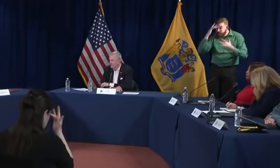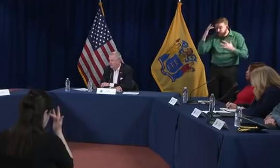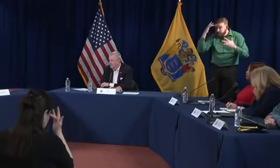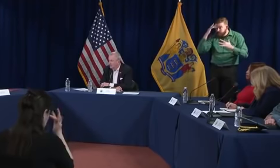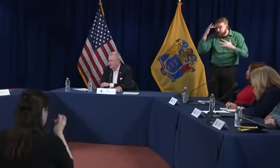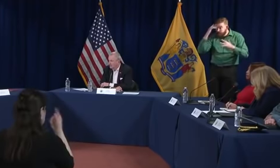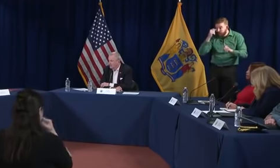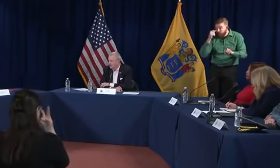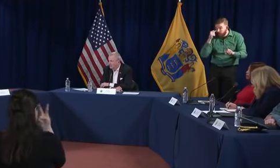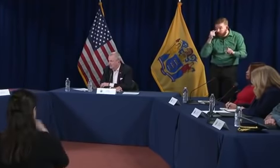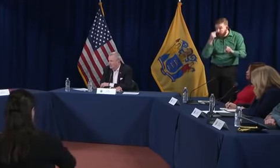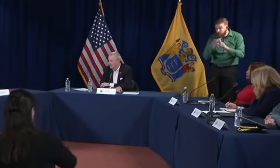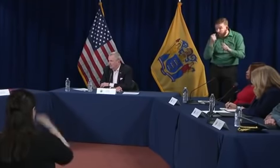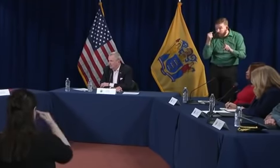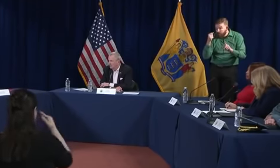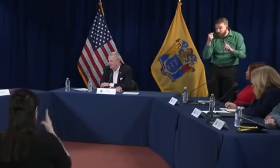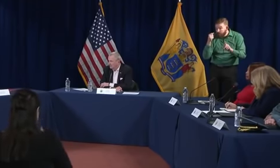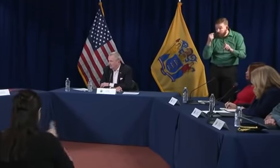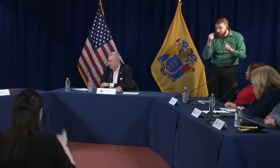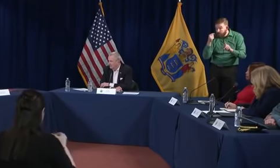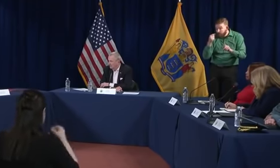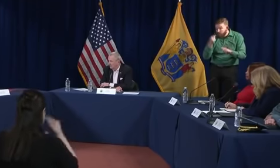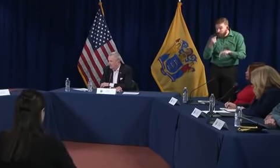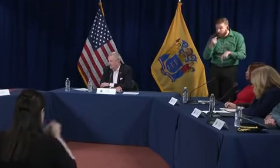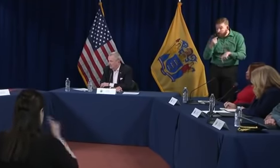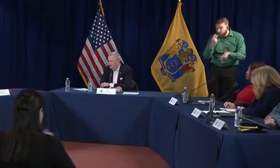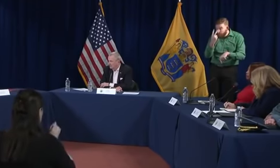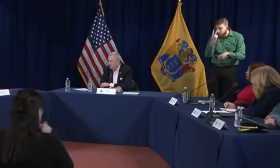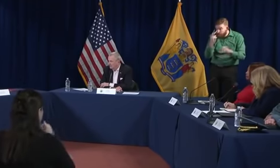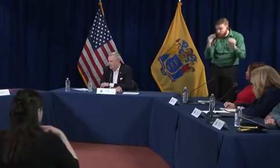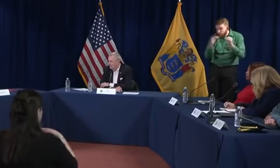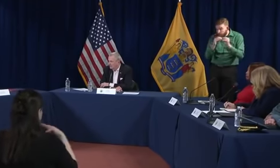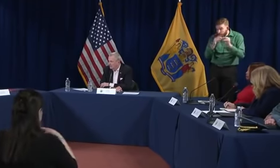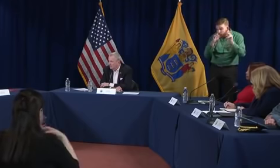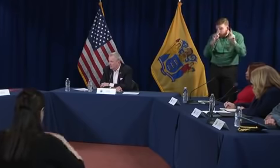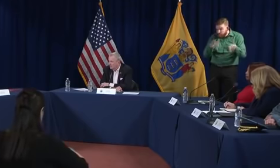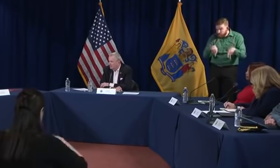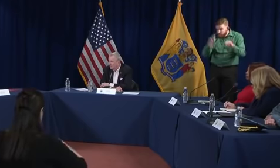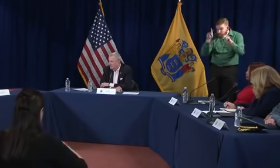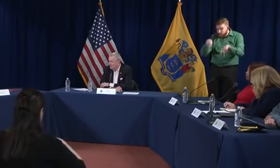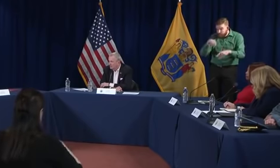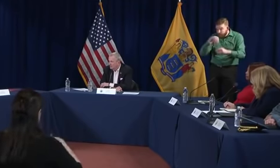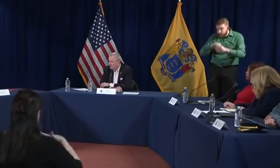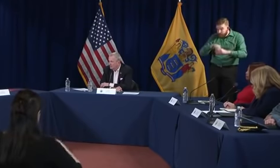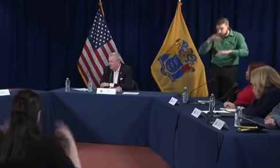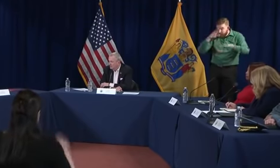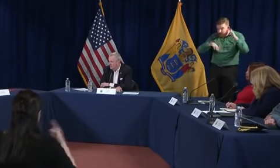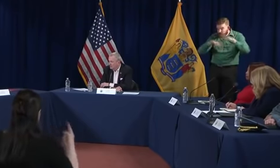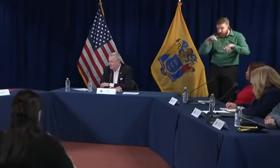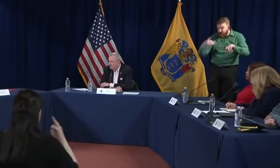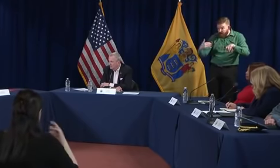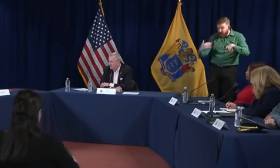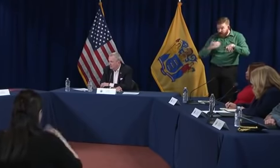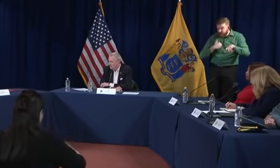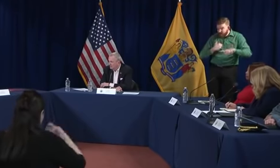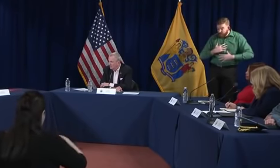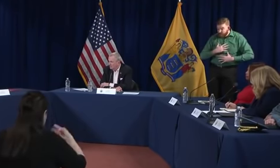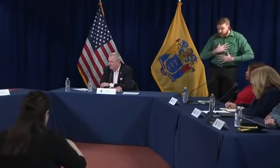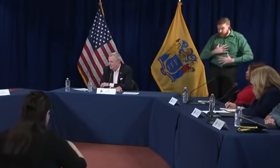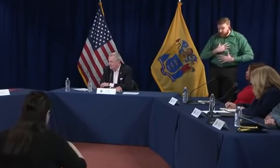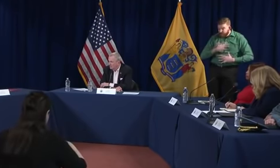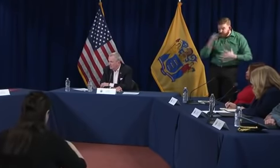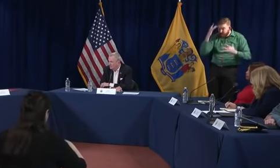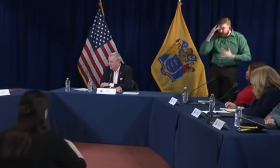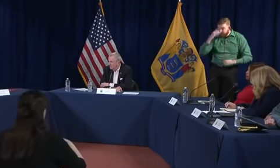facility with symptoms, no matter the cause. We are looking at them in all of our long-term care facilities to be